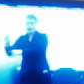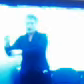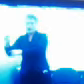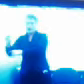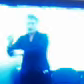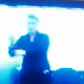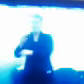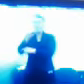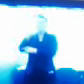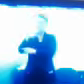nutika